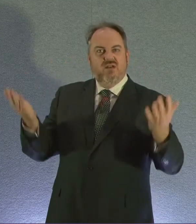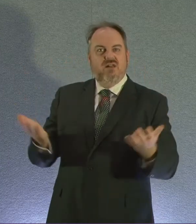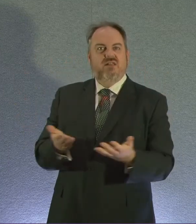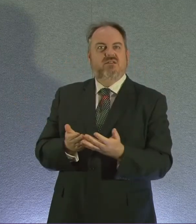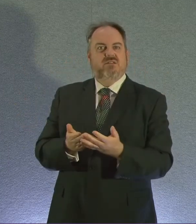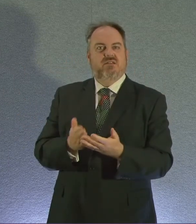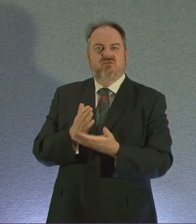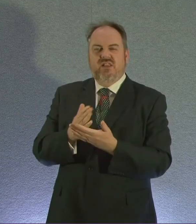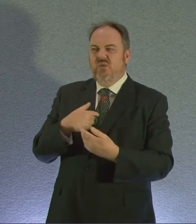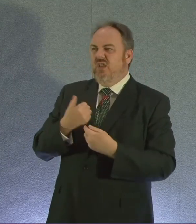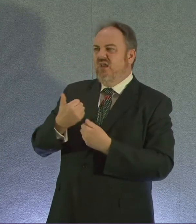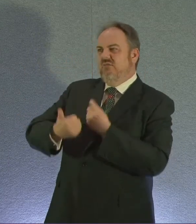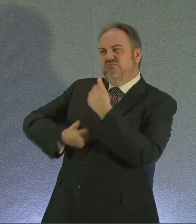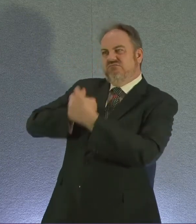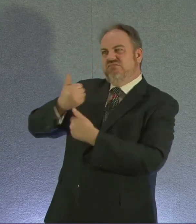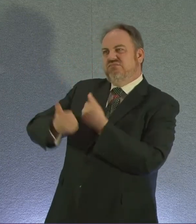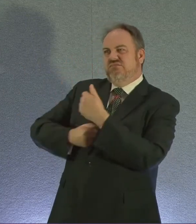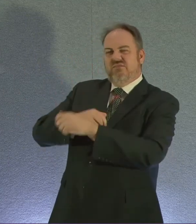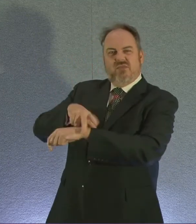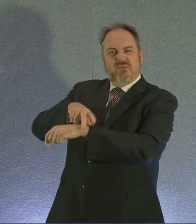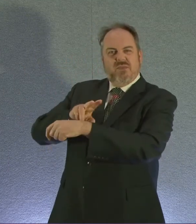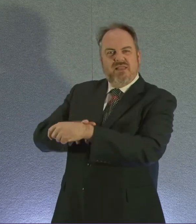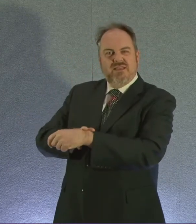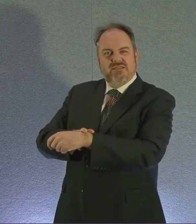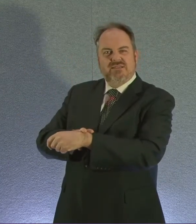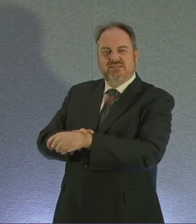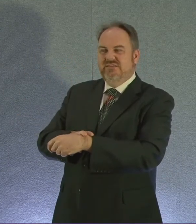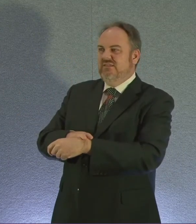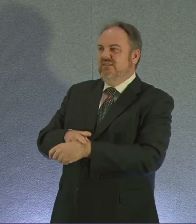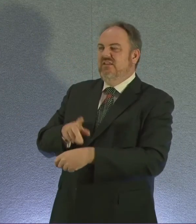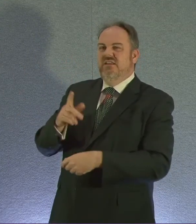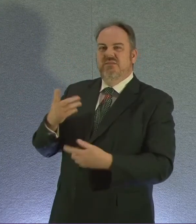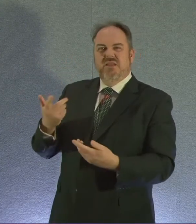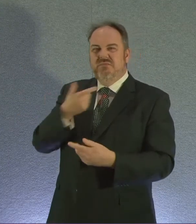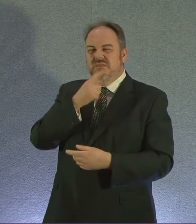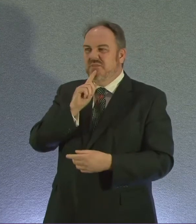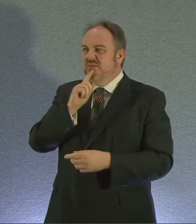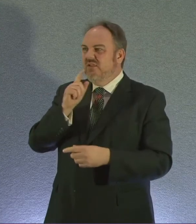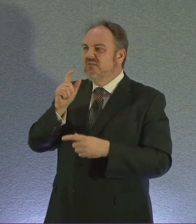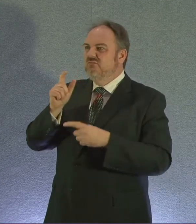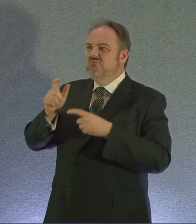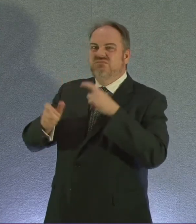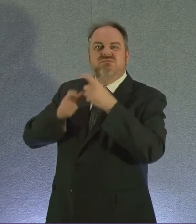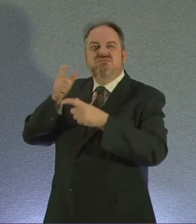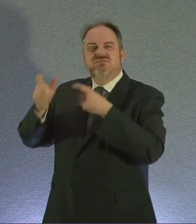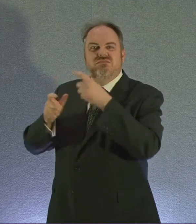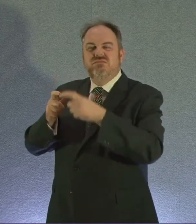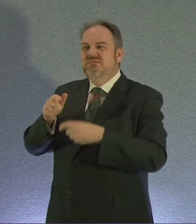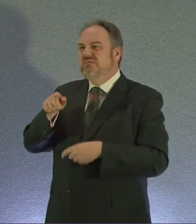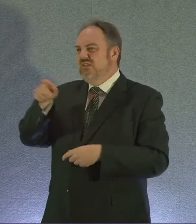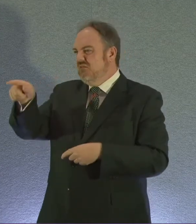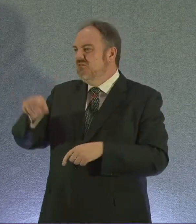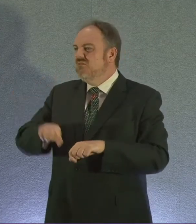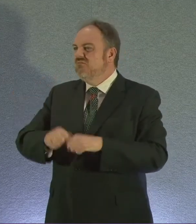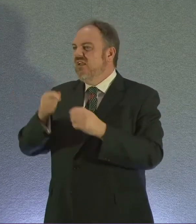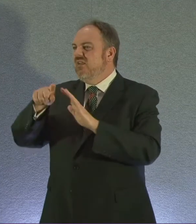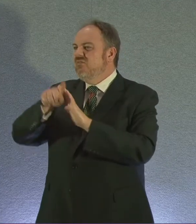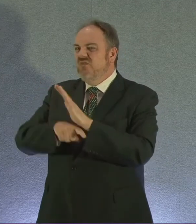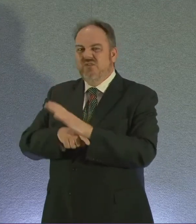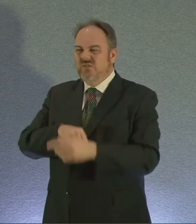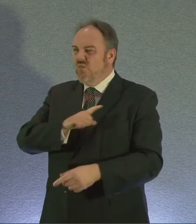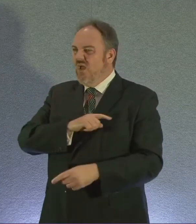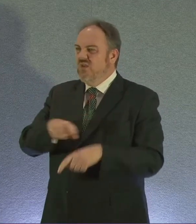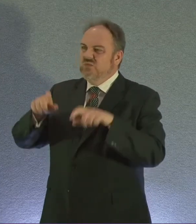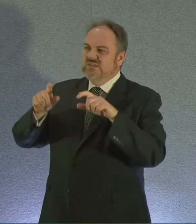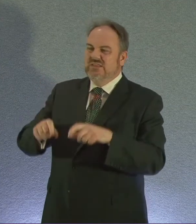cheering on police officers upending a barbecue in Essex or shouting at a pedestrian on Perth High Street for violating quarantine